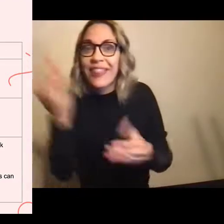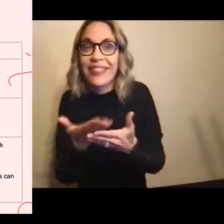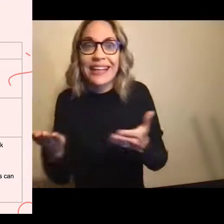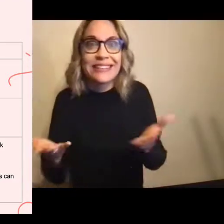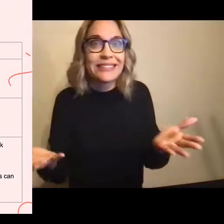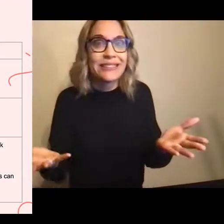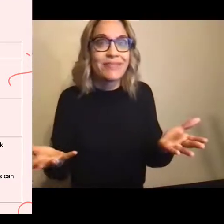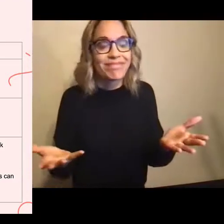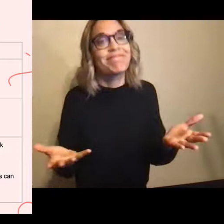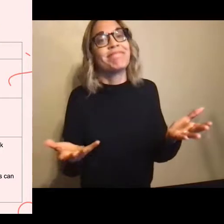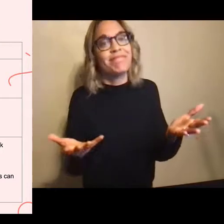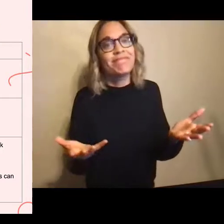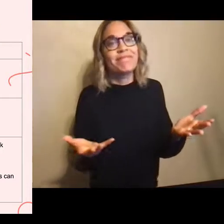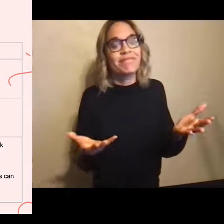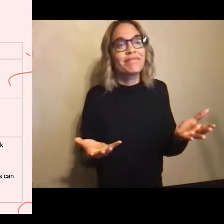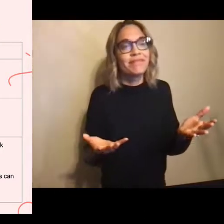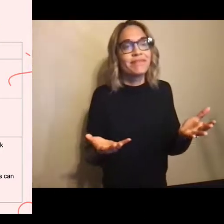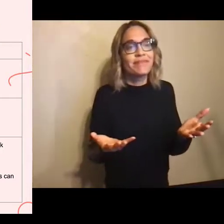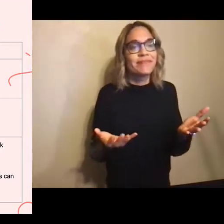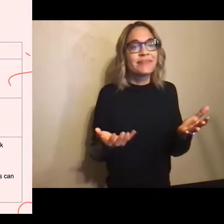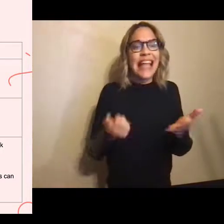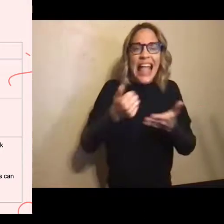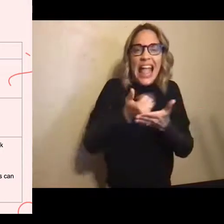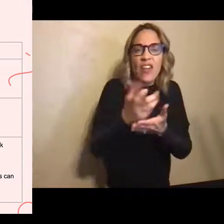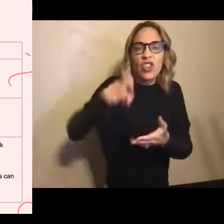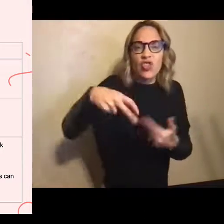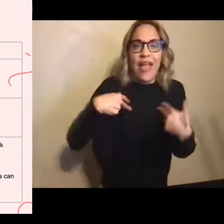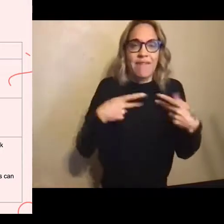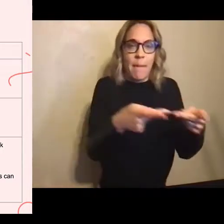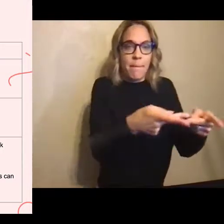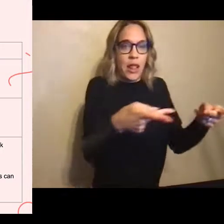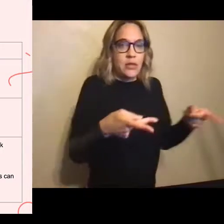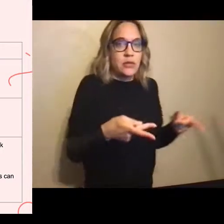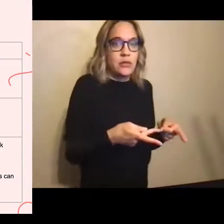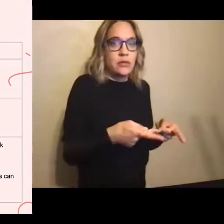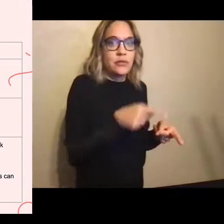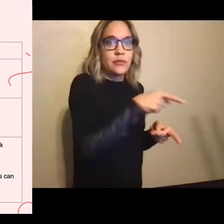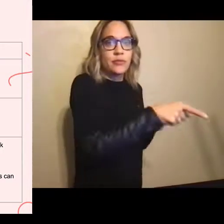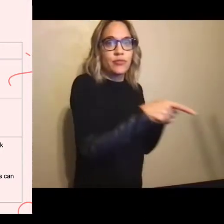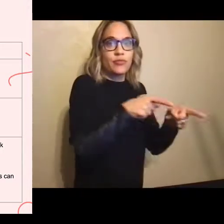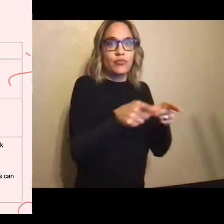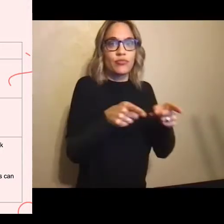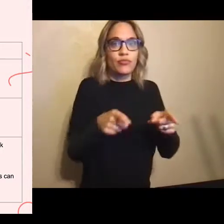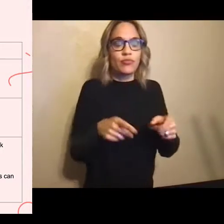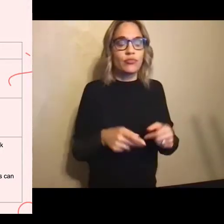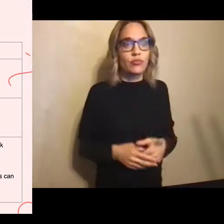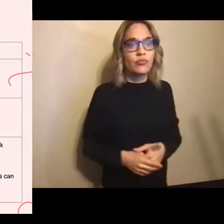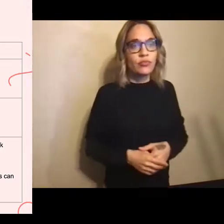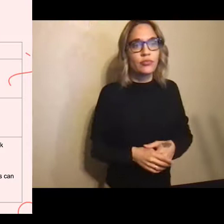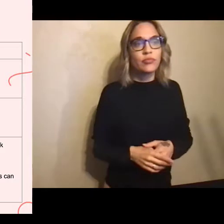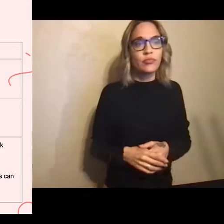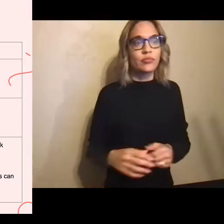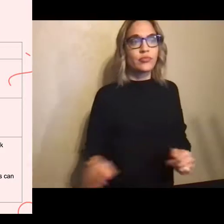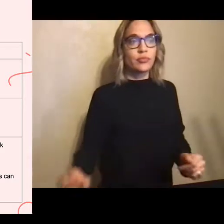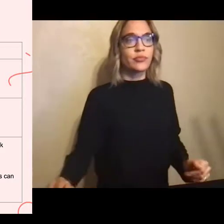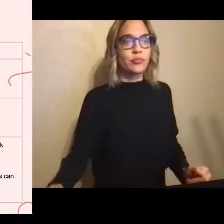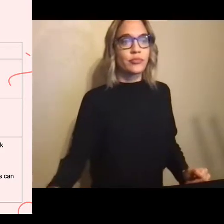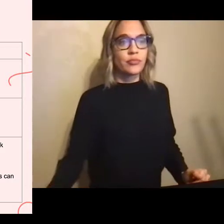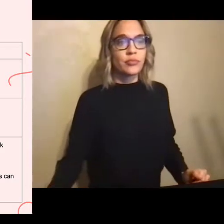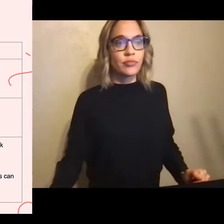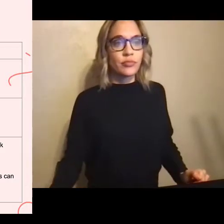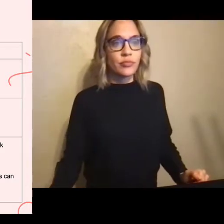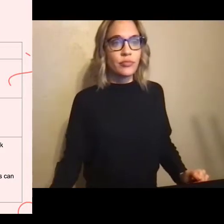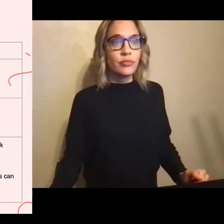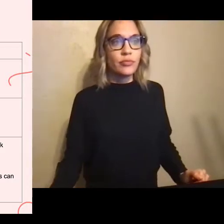intentionally place things. If you often forget, this might be a note to self that you have to find a place for everything.